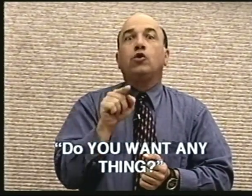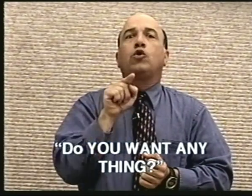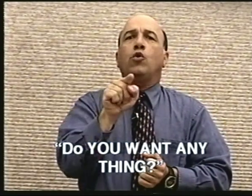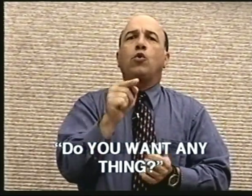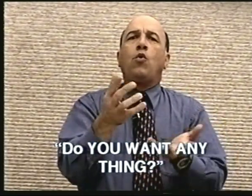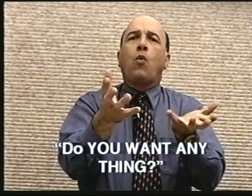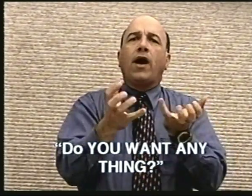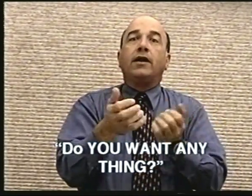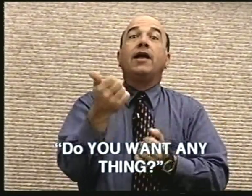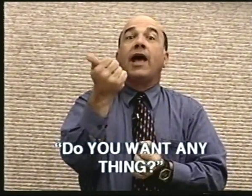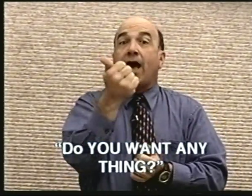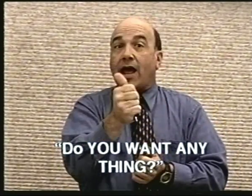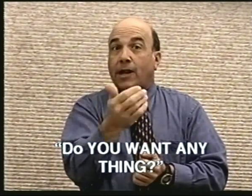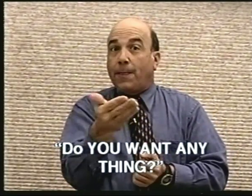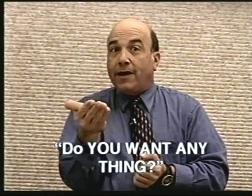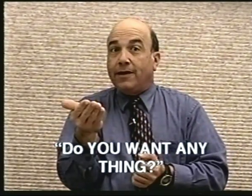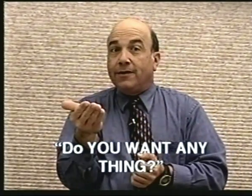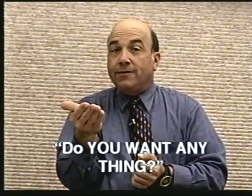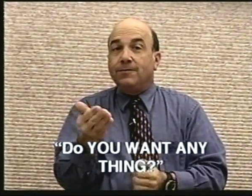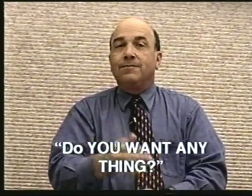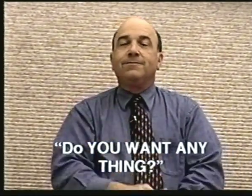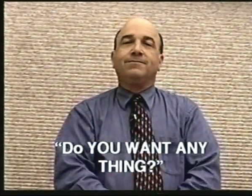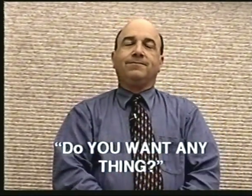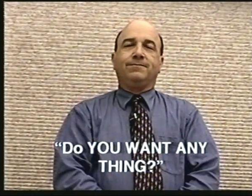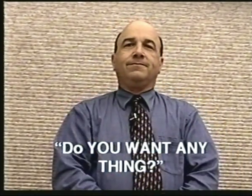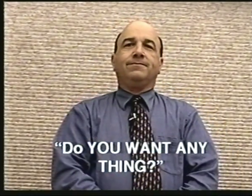Do you want anything?